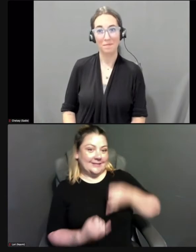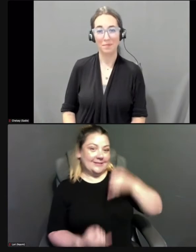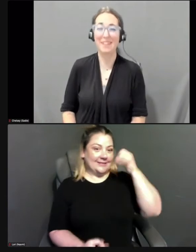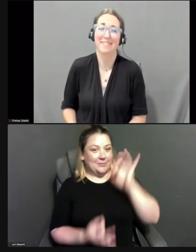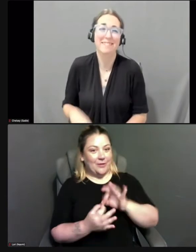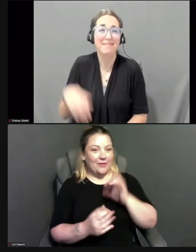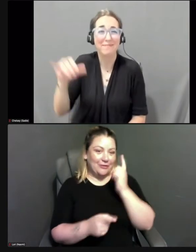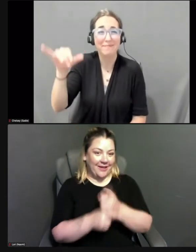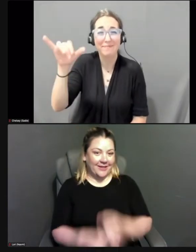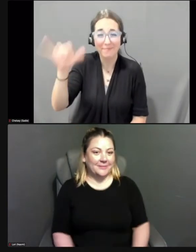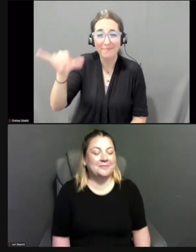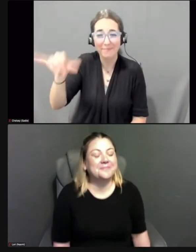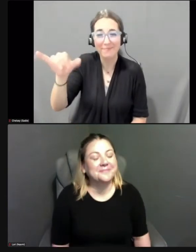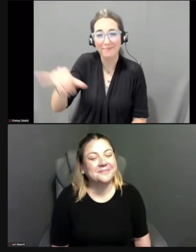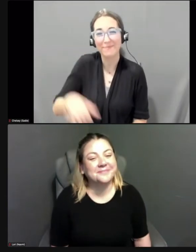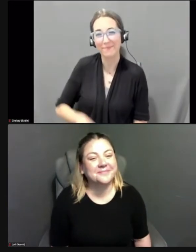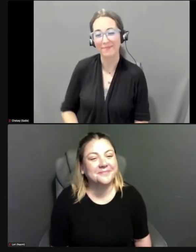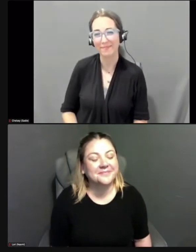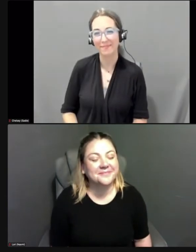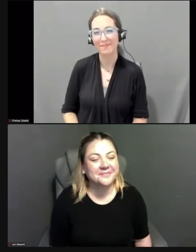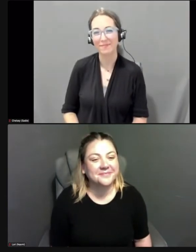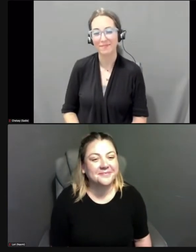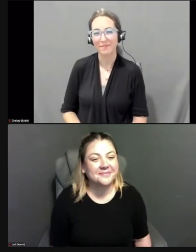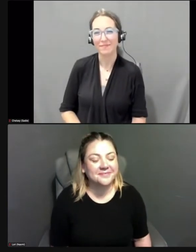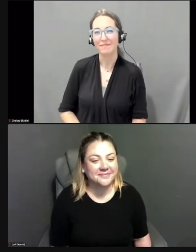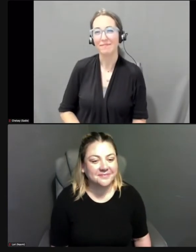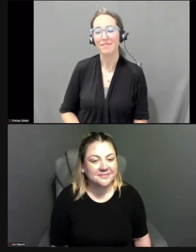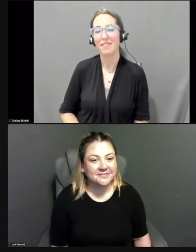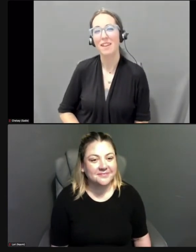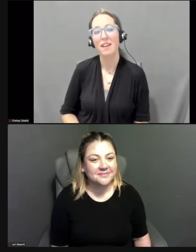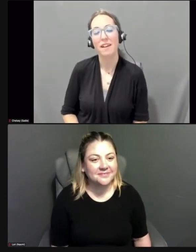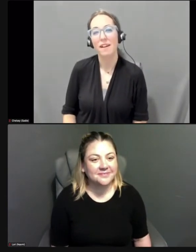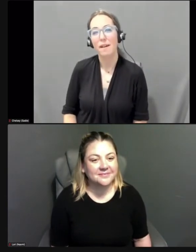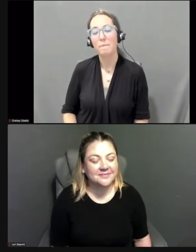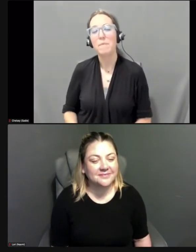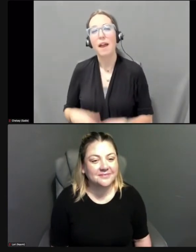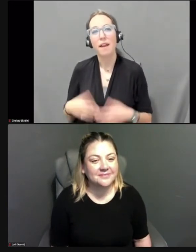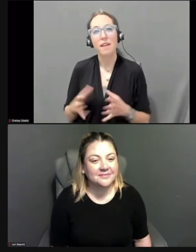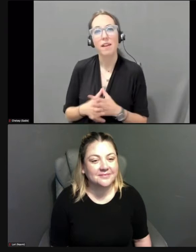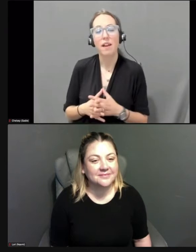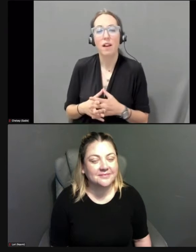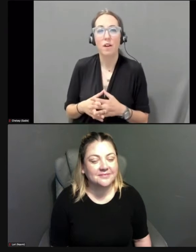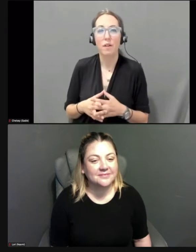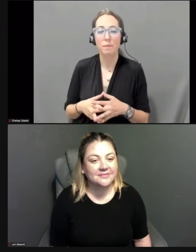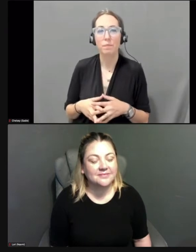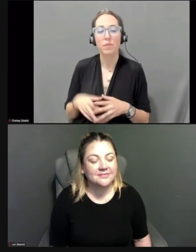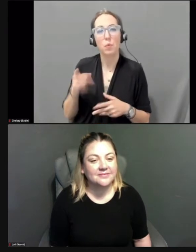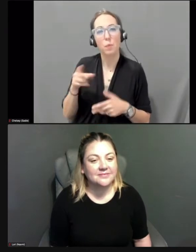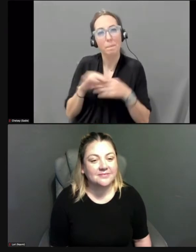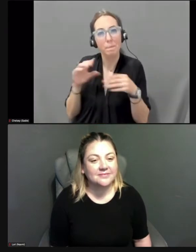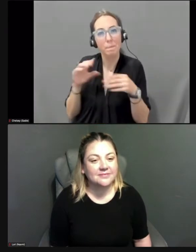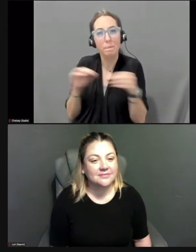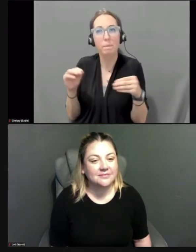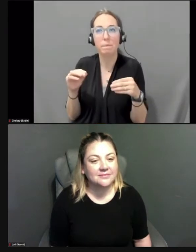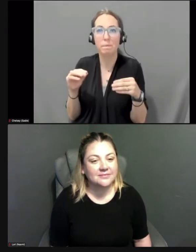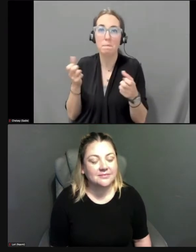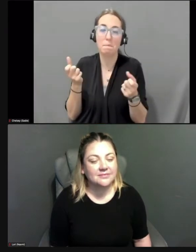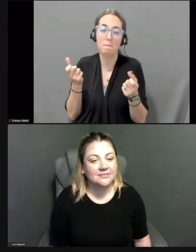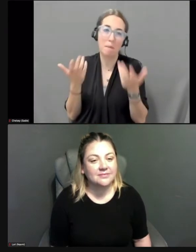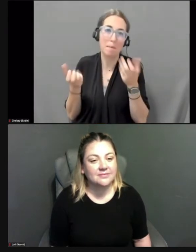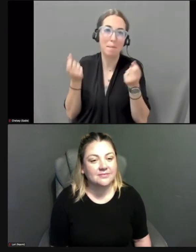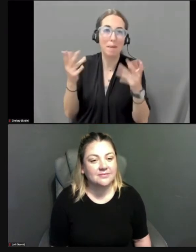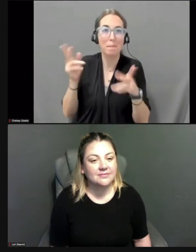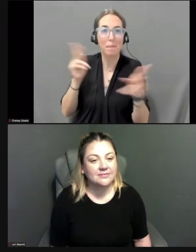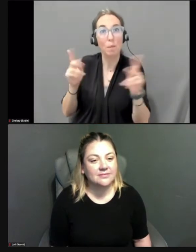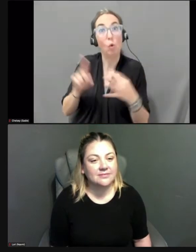Right. And I think, I mean, you've mentioned this too, like sometimes it probably is an entry point for a lot of people, but at the same